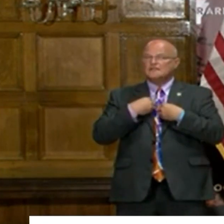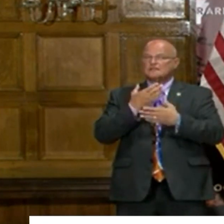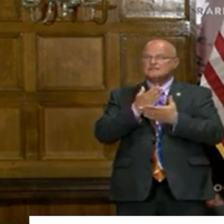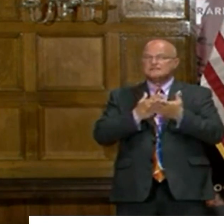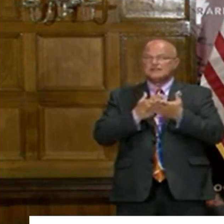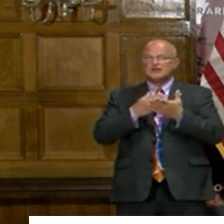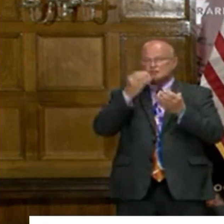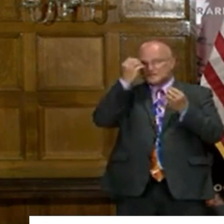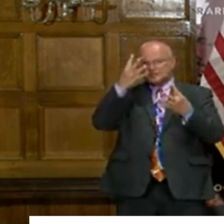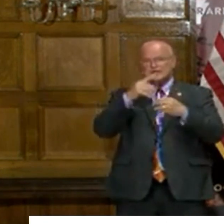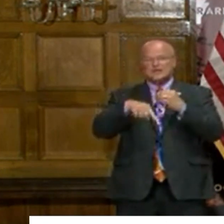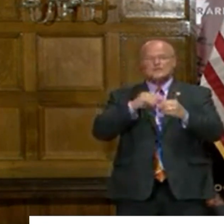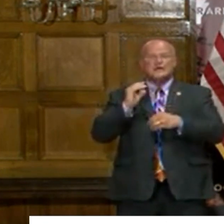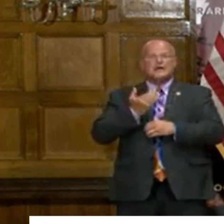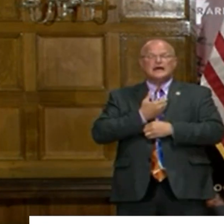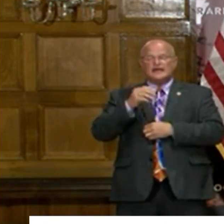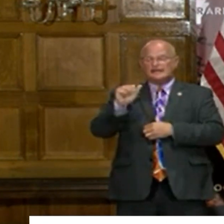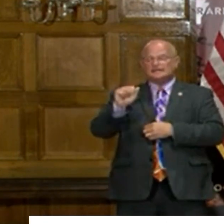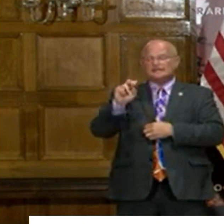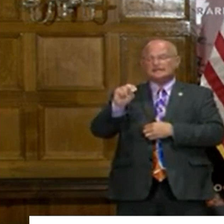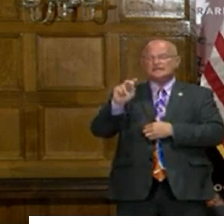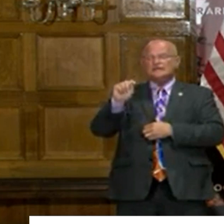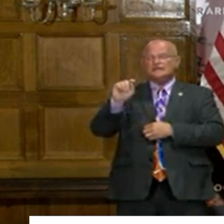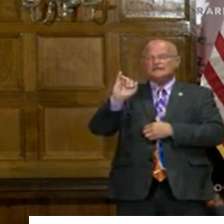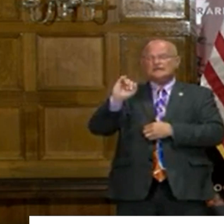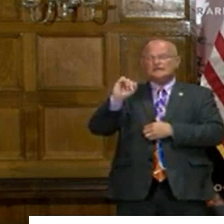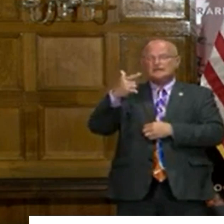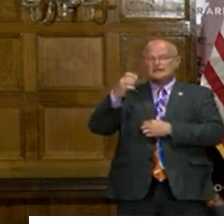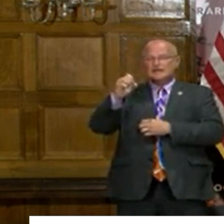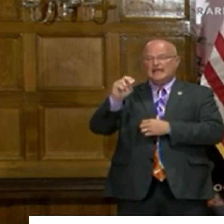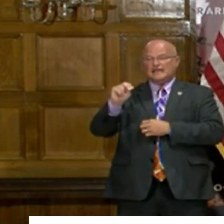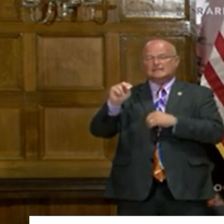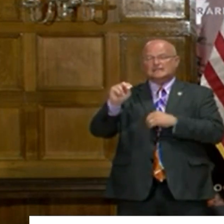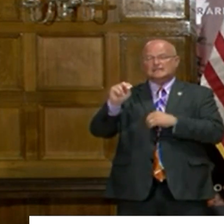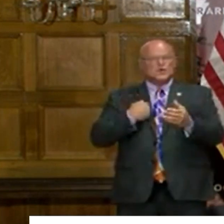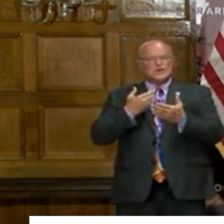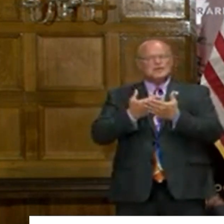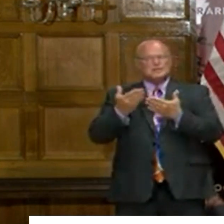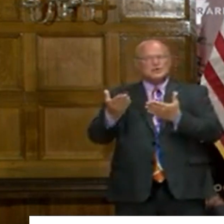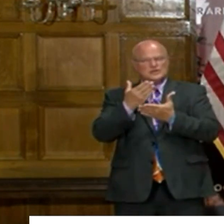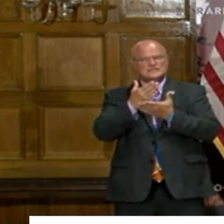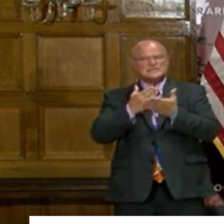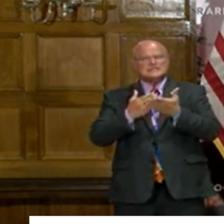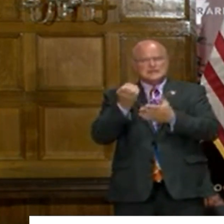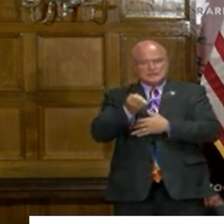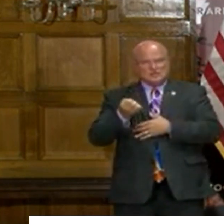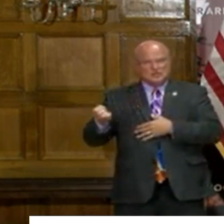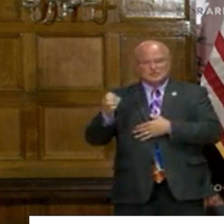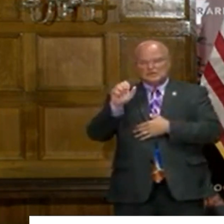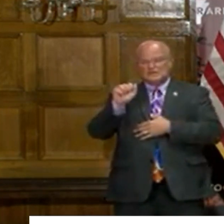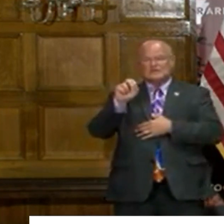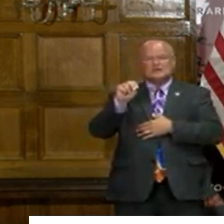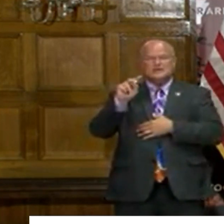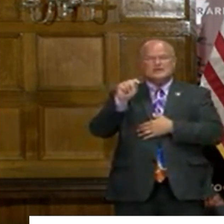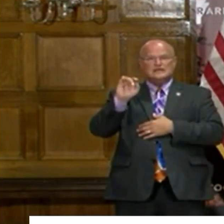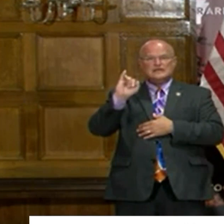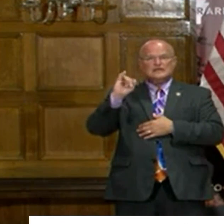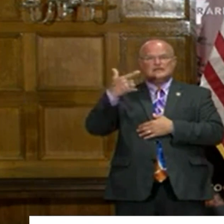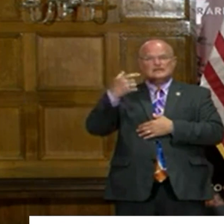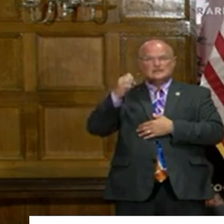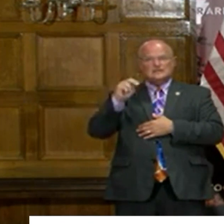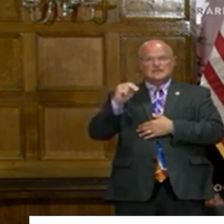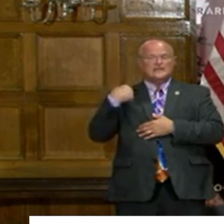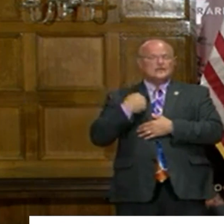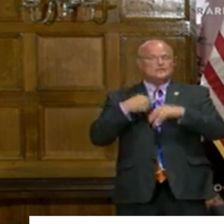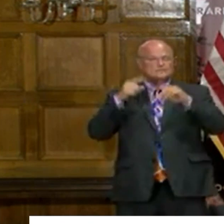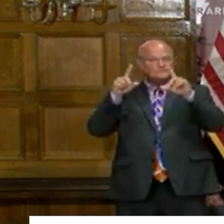insights in terms of our antigen testing, in which, as you know, we purchased some equipment that we could do